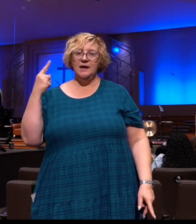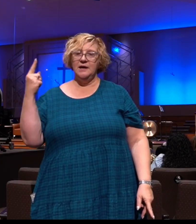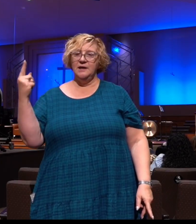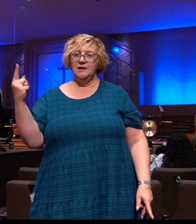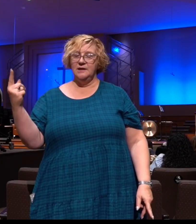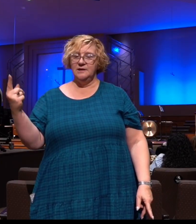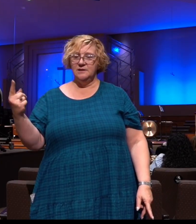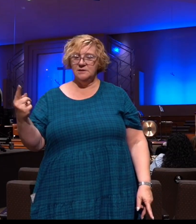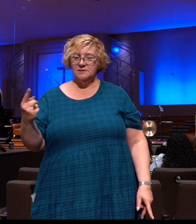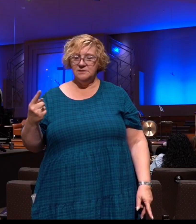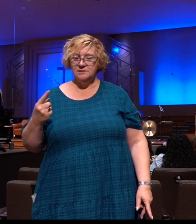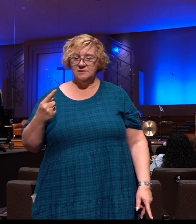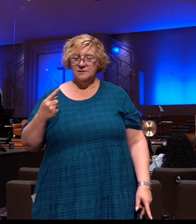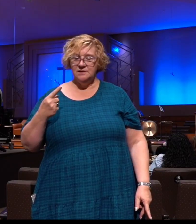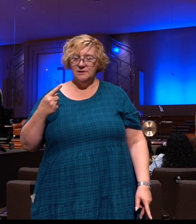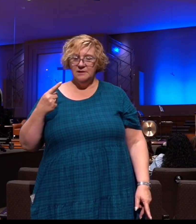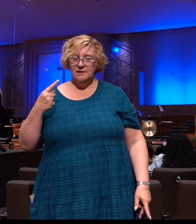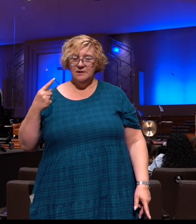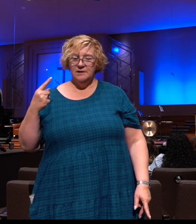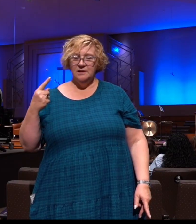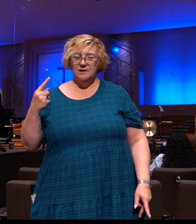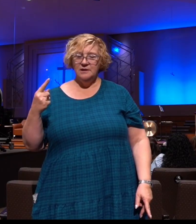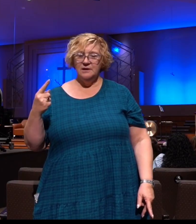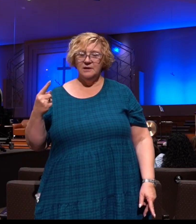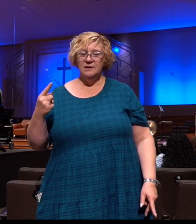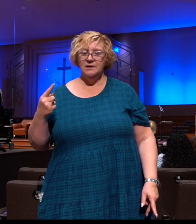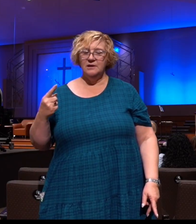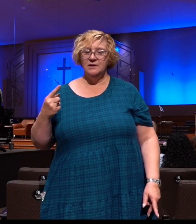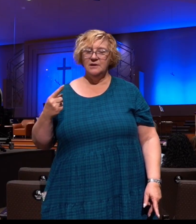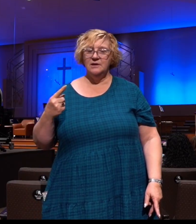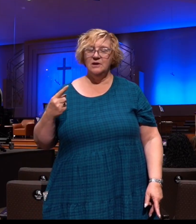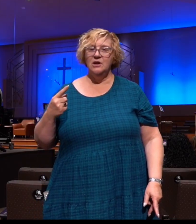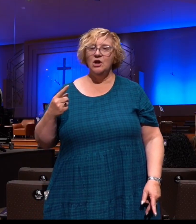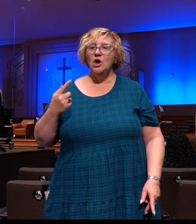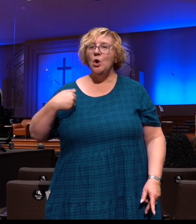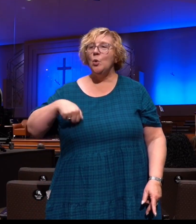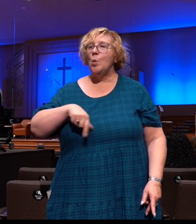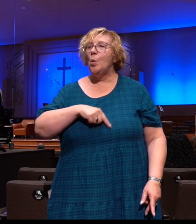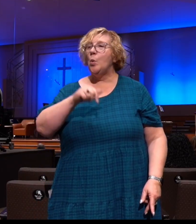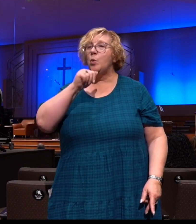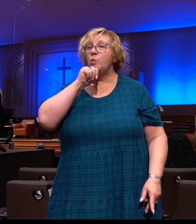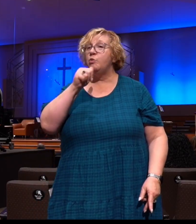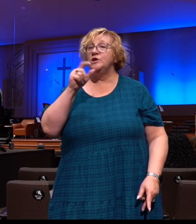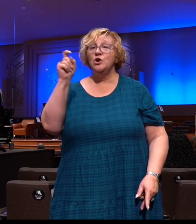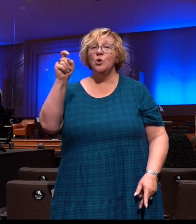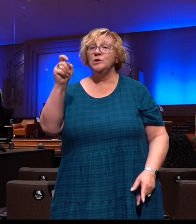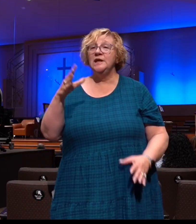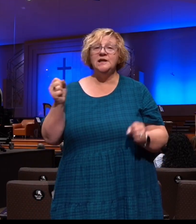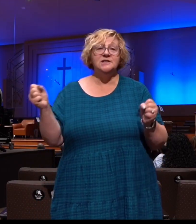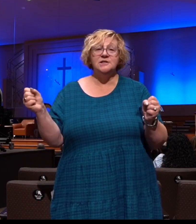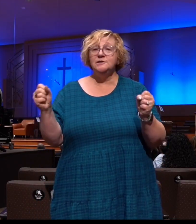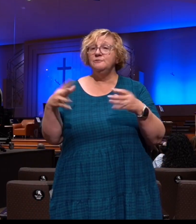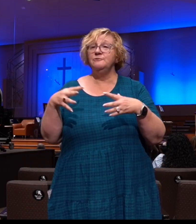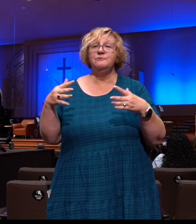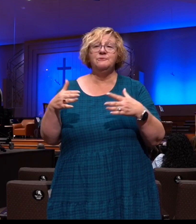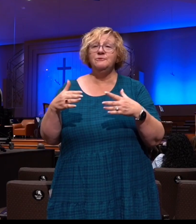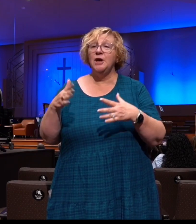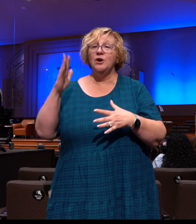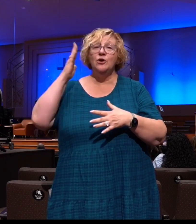moment. We need not fear what lies beyond the